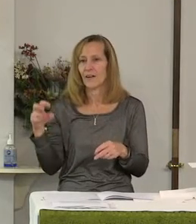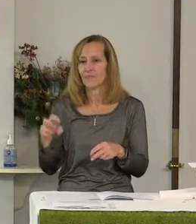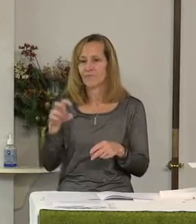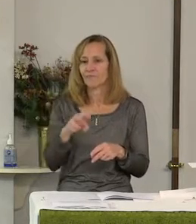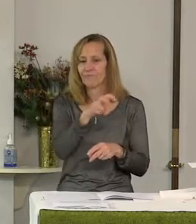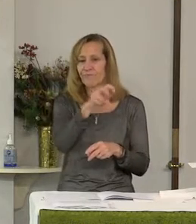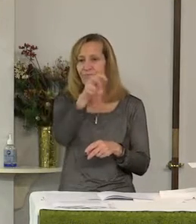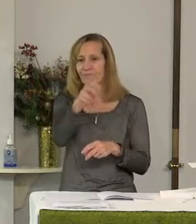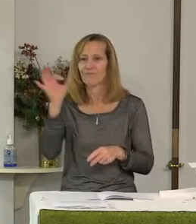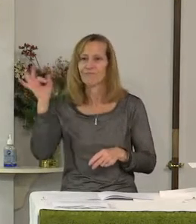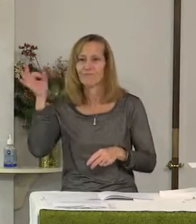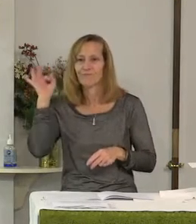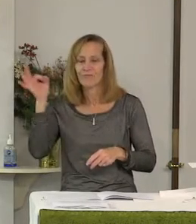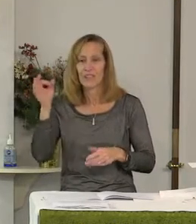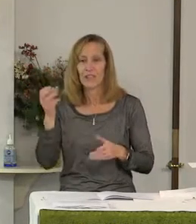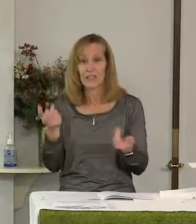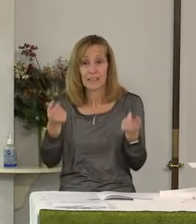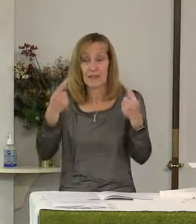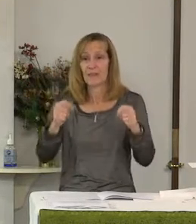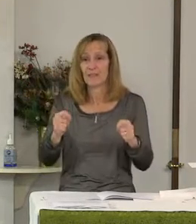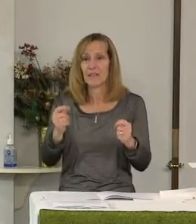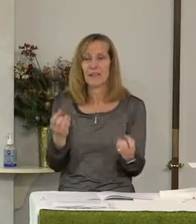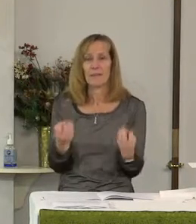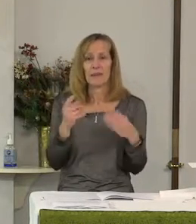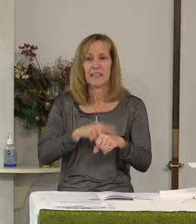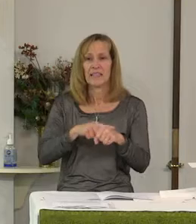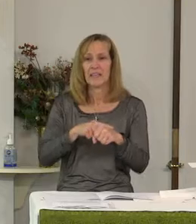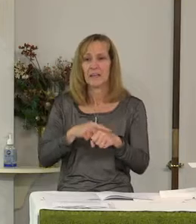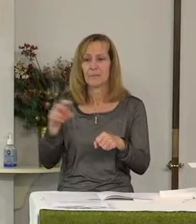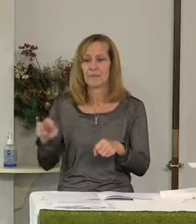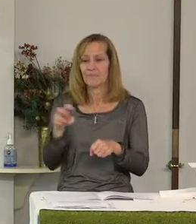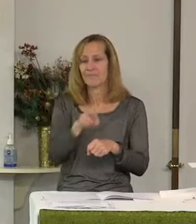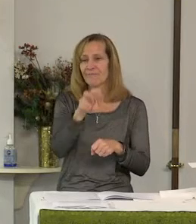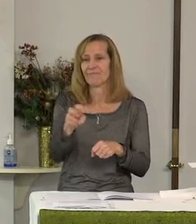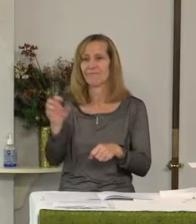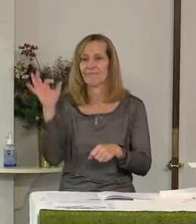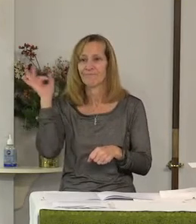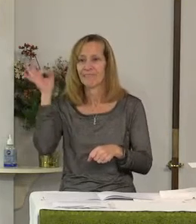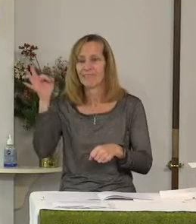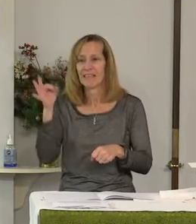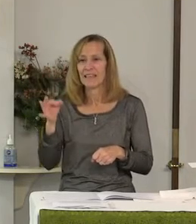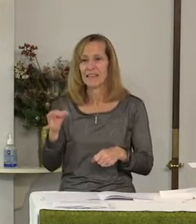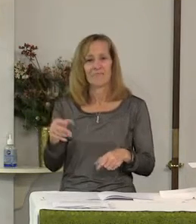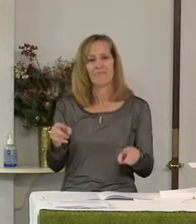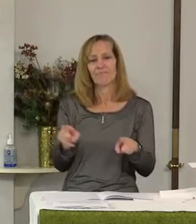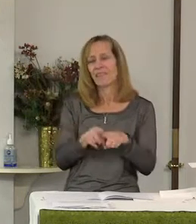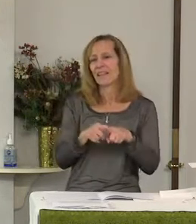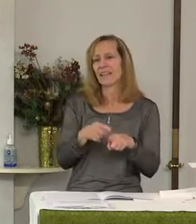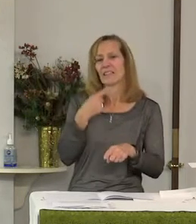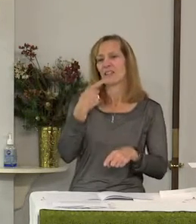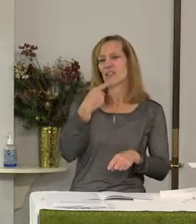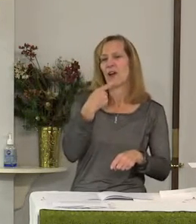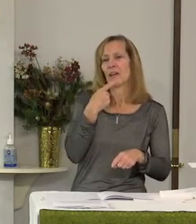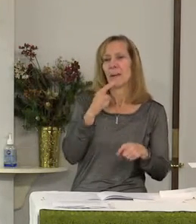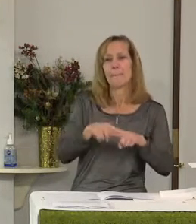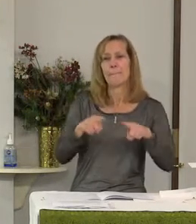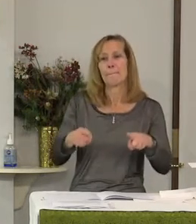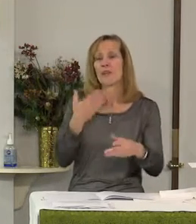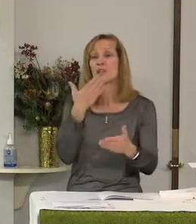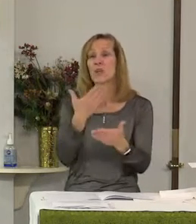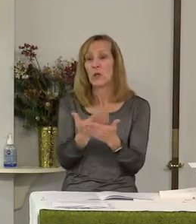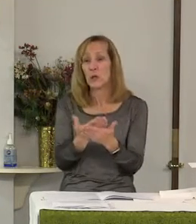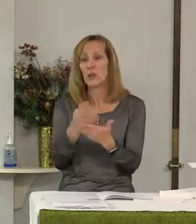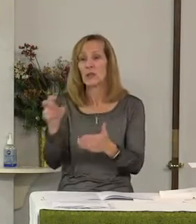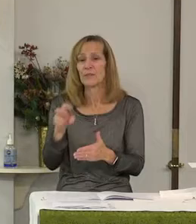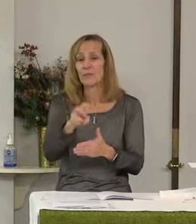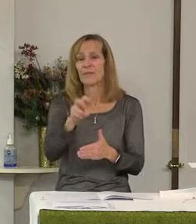efforts. Too often, evangelism is seen as talking. Effective evangelism